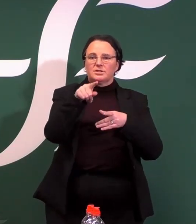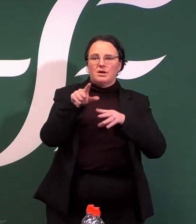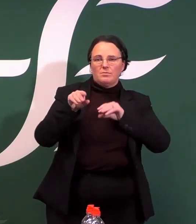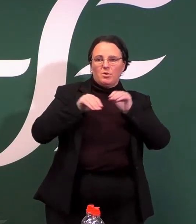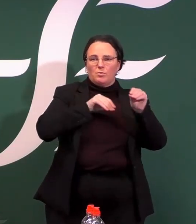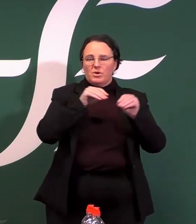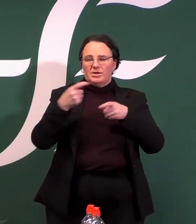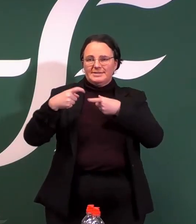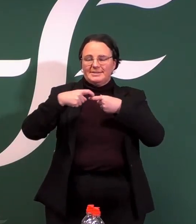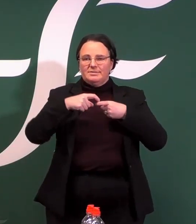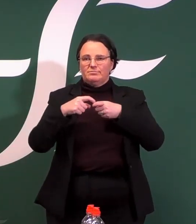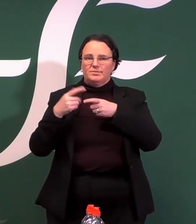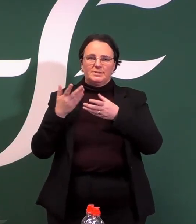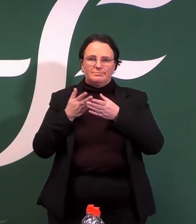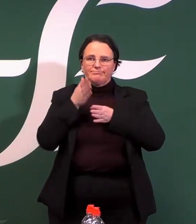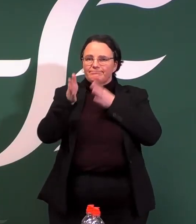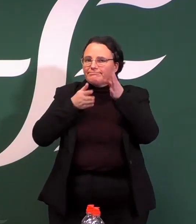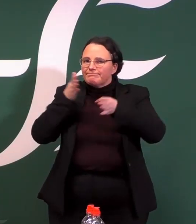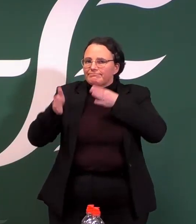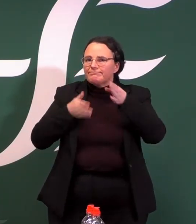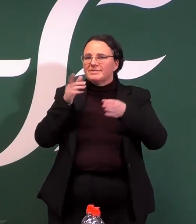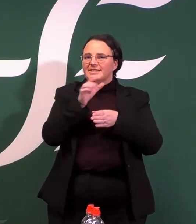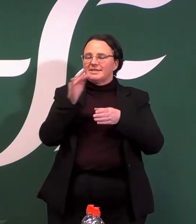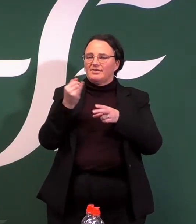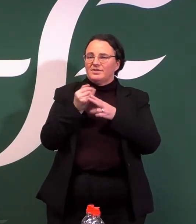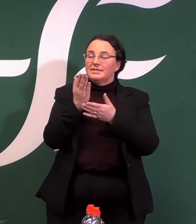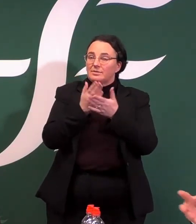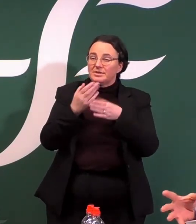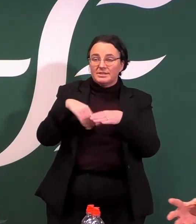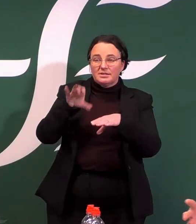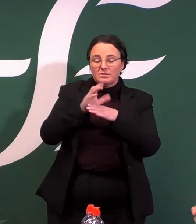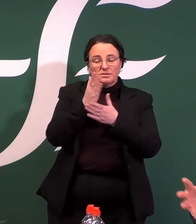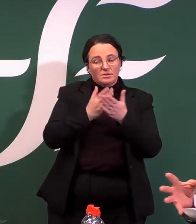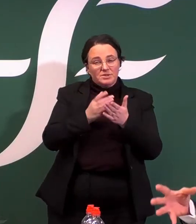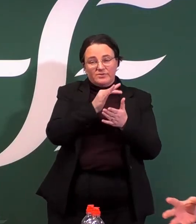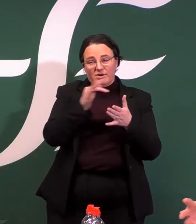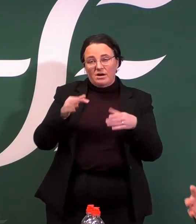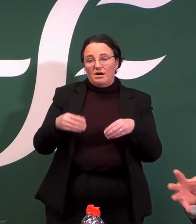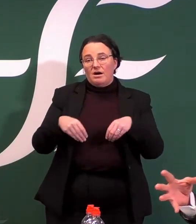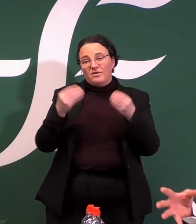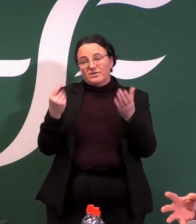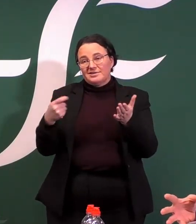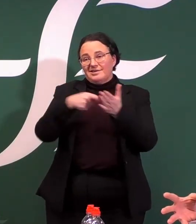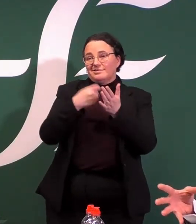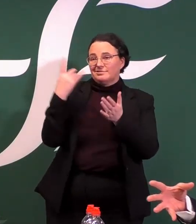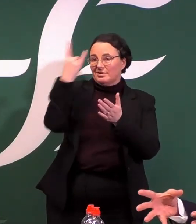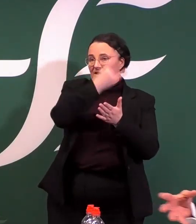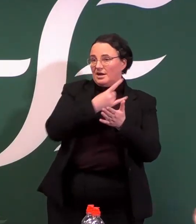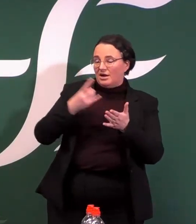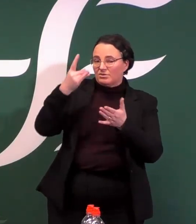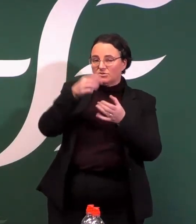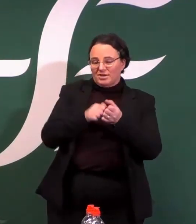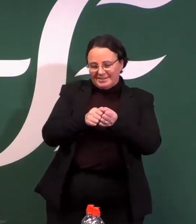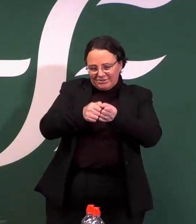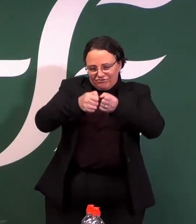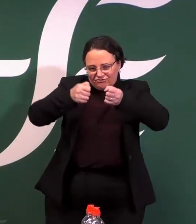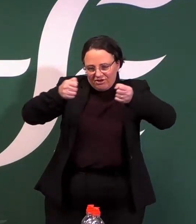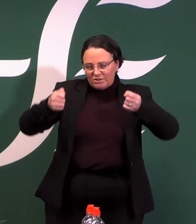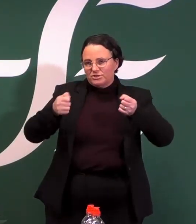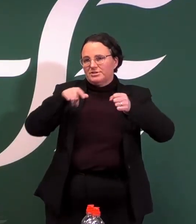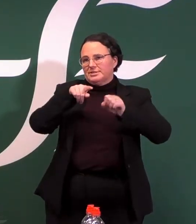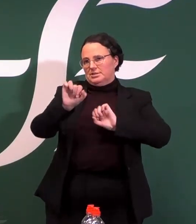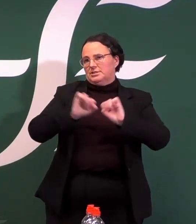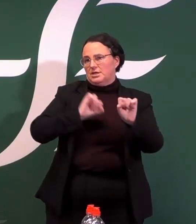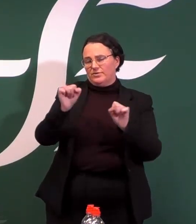teams, increasing the staffing in some of the centres. Some of the centres, in fairness to our staff, have offered additional hours in order to expand what's available to do that. So